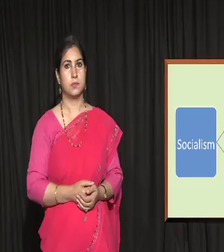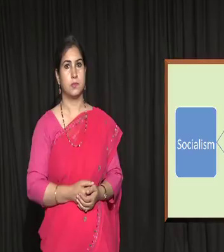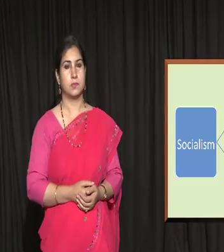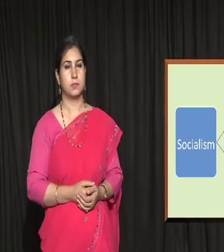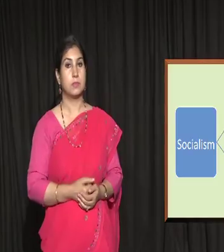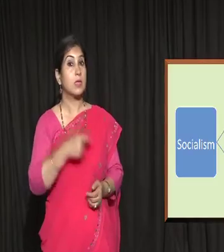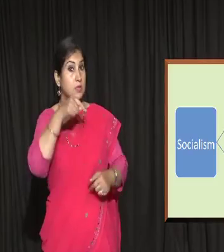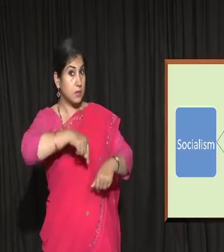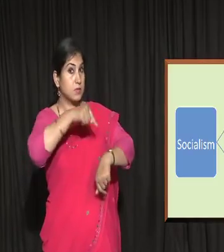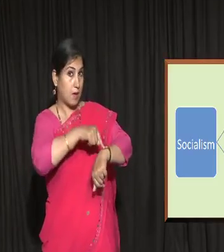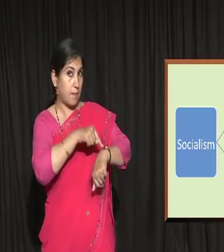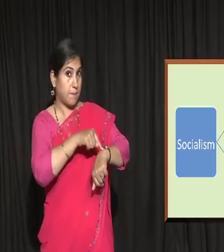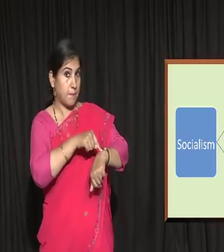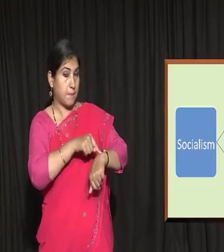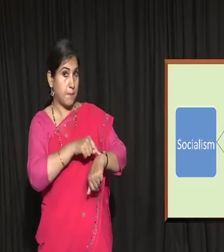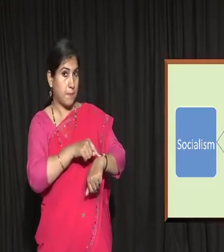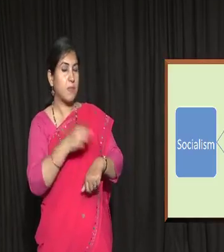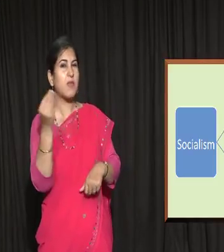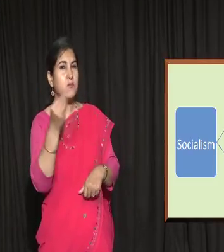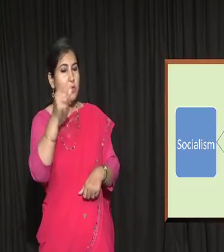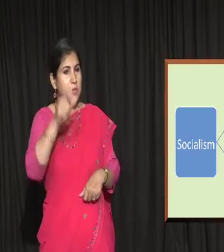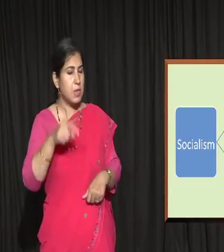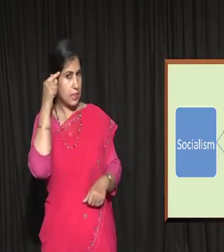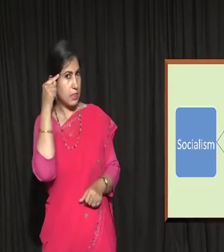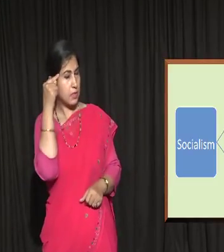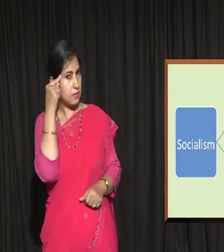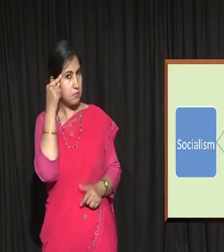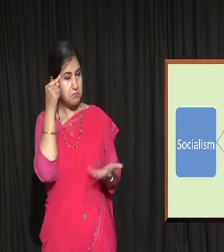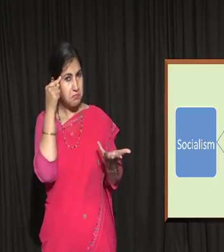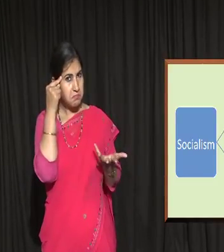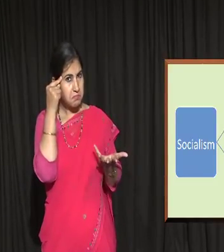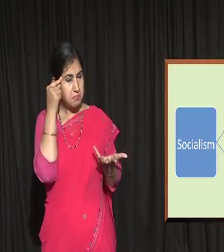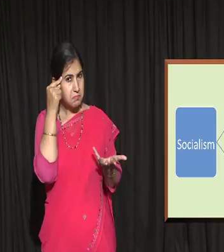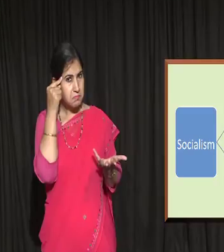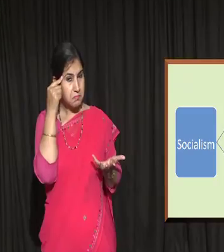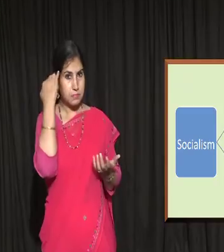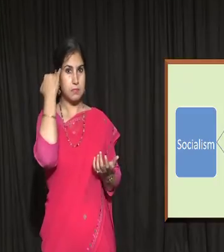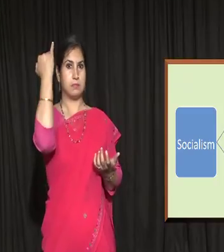At this time, some people thought about creating a society